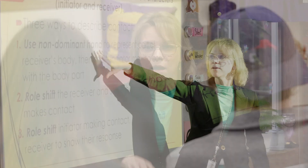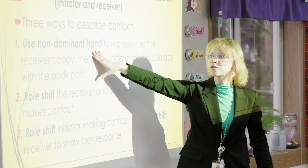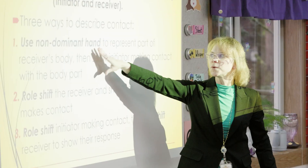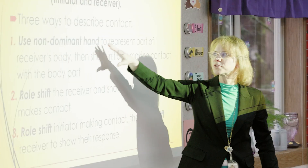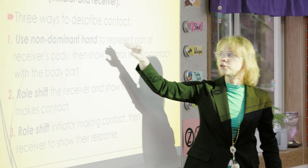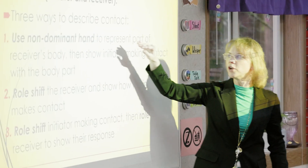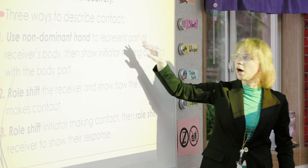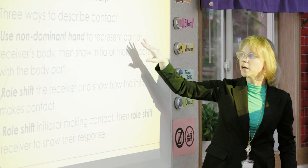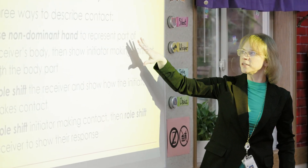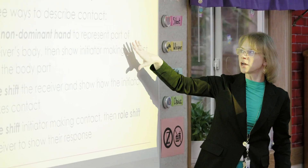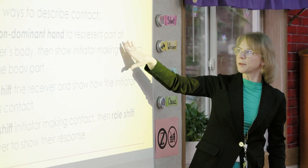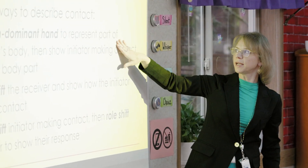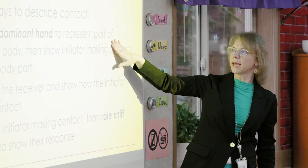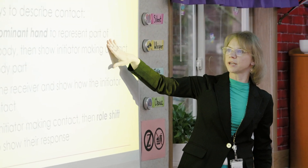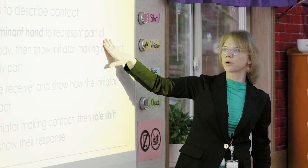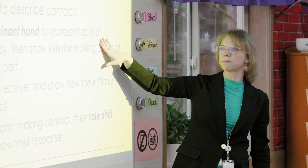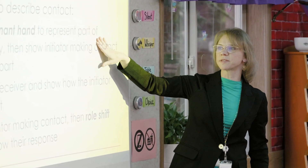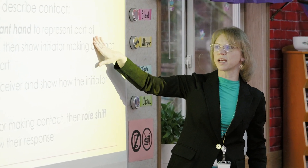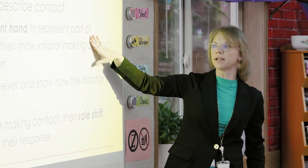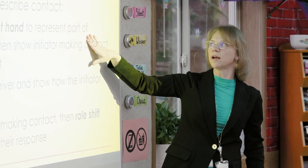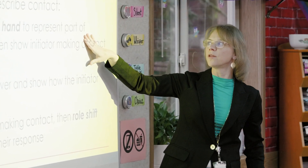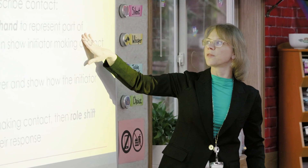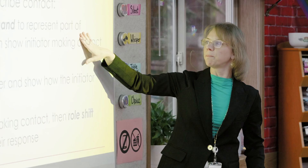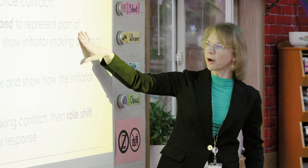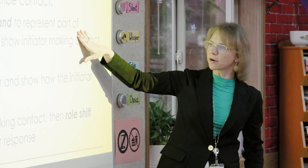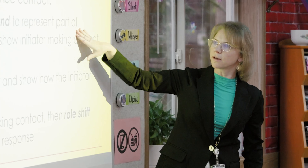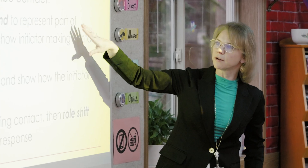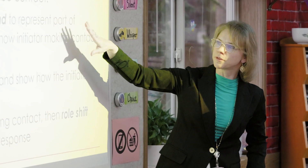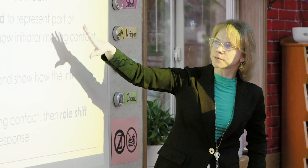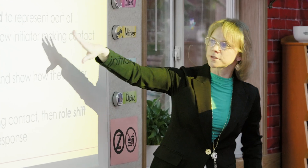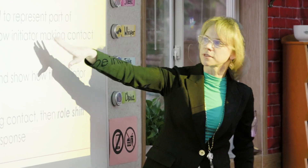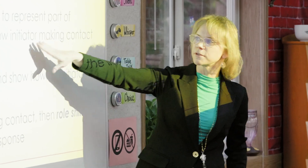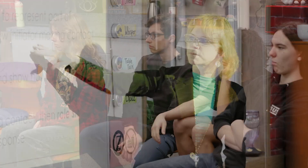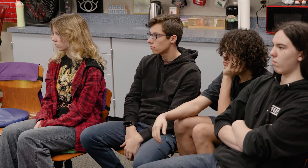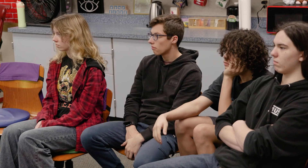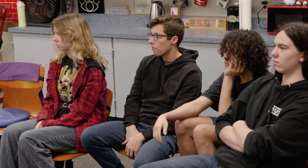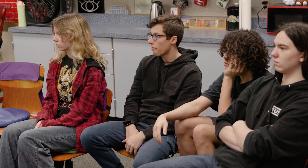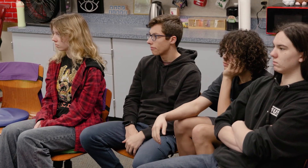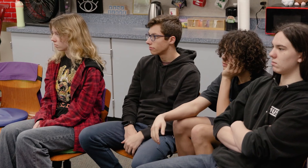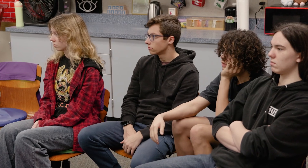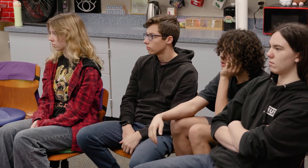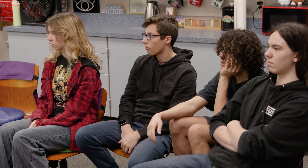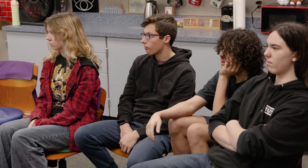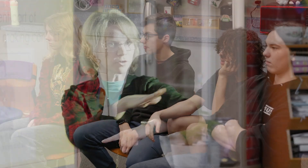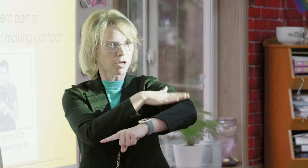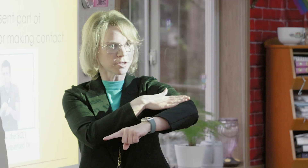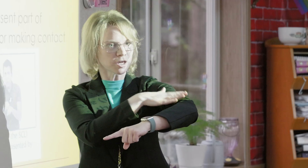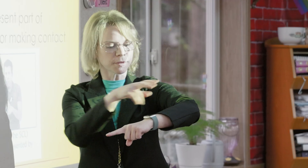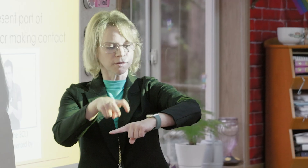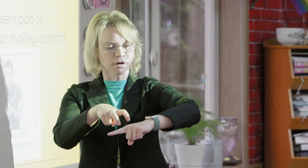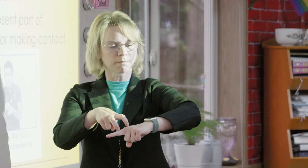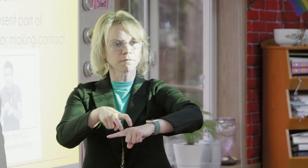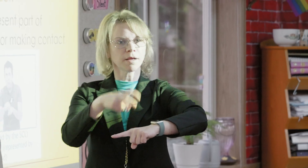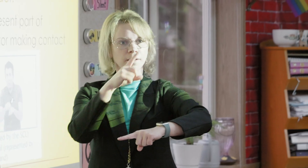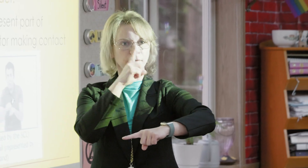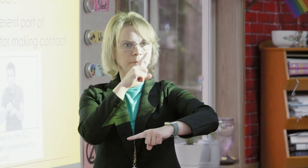So we use our non-dominant hand to represent the part of the receiver's body. So this is our non-dominant arm,